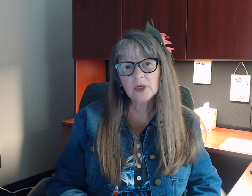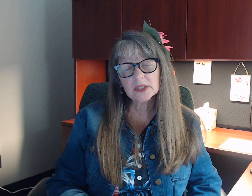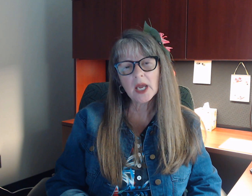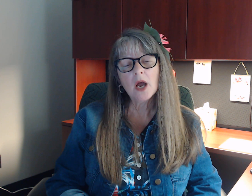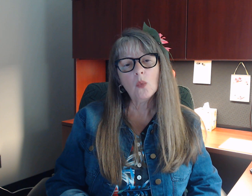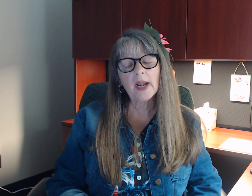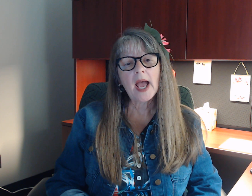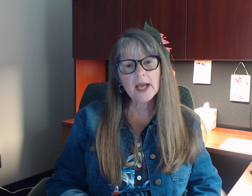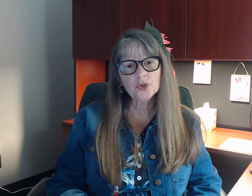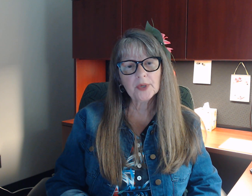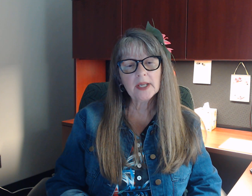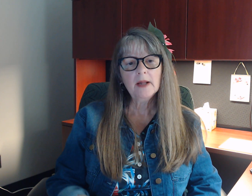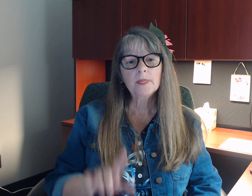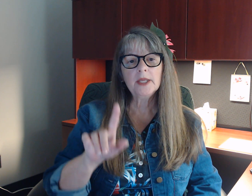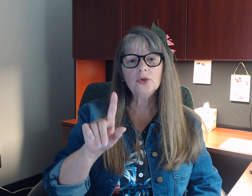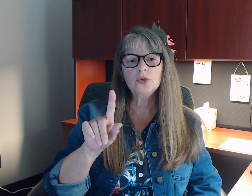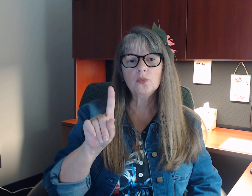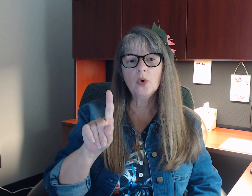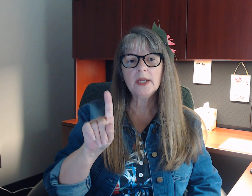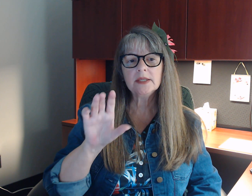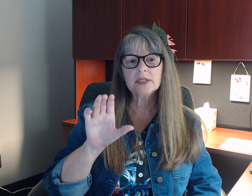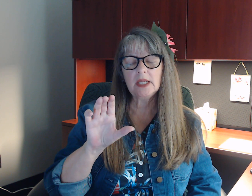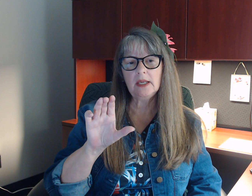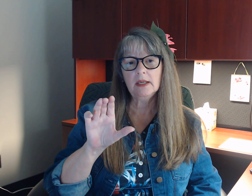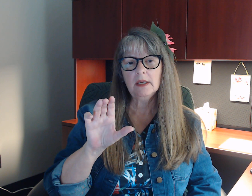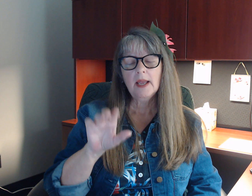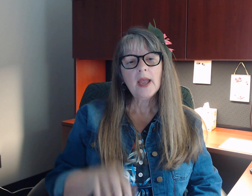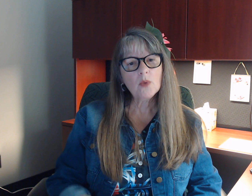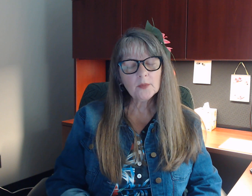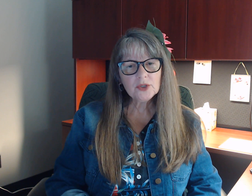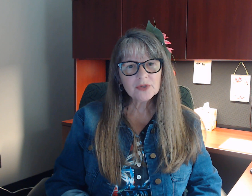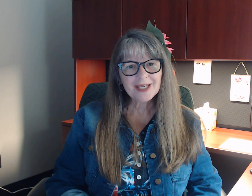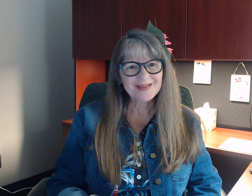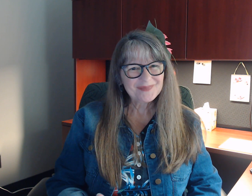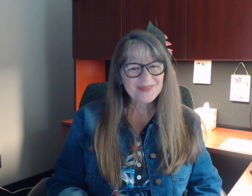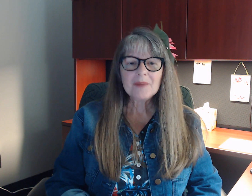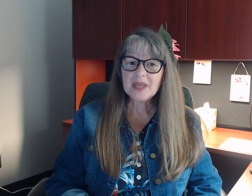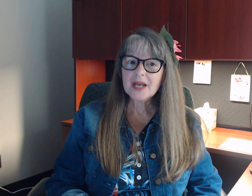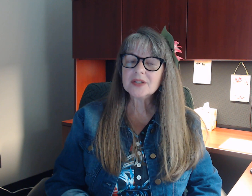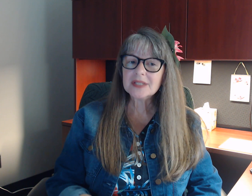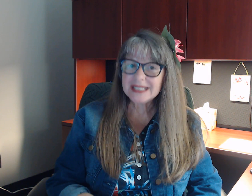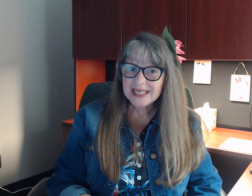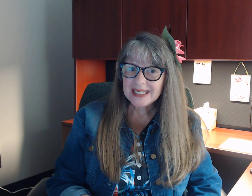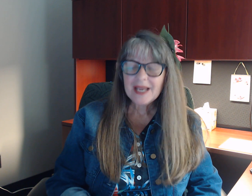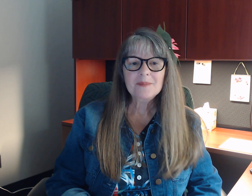to 100, then you do 1C. And why do we do C? Because C